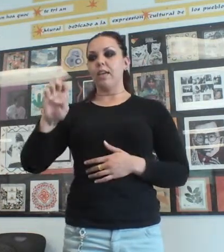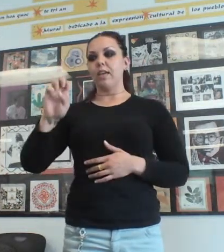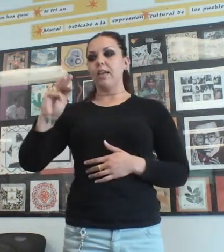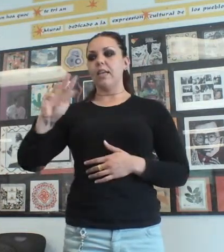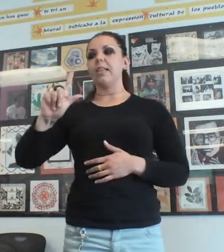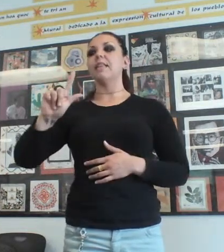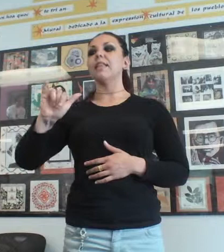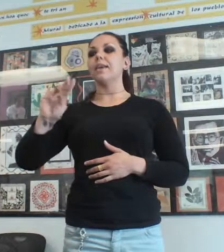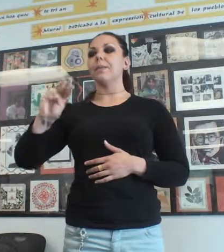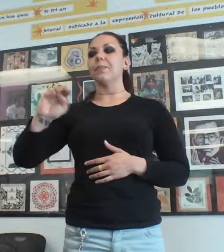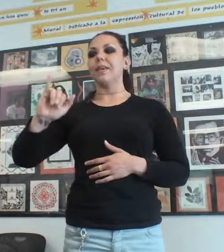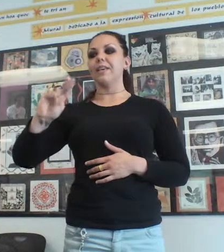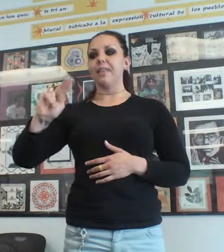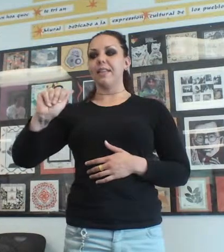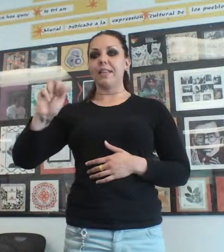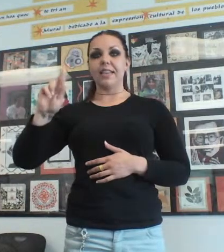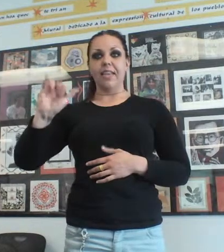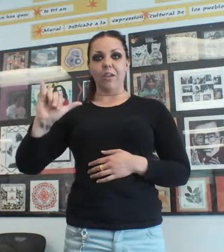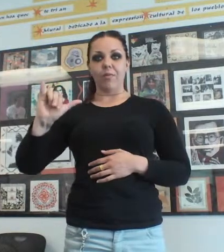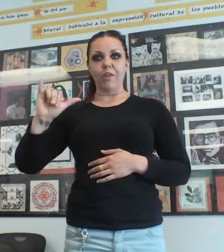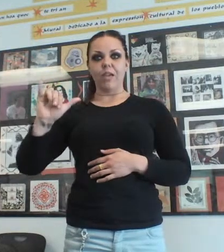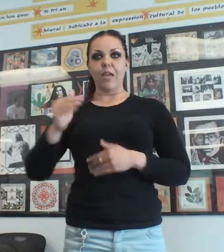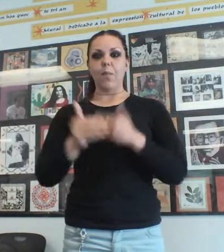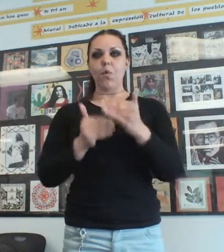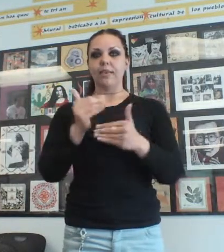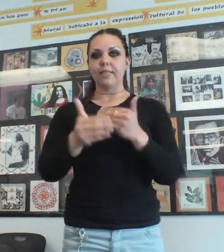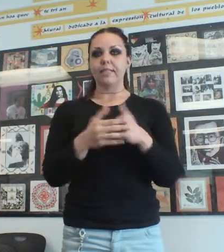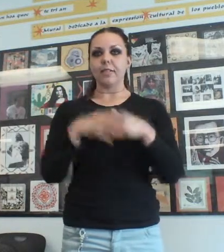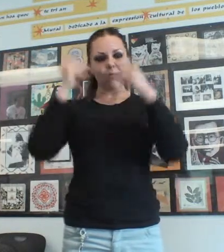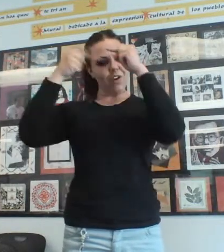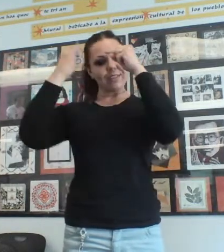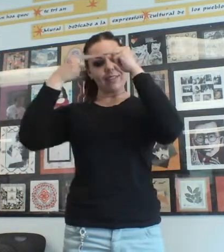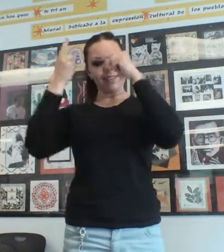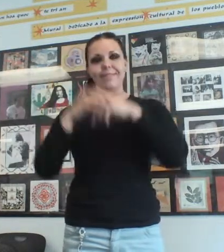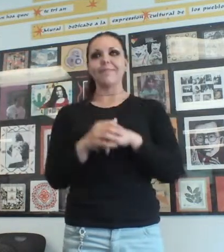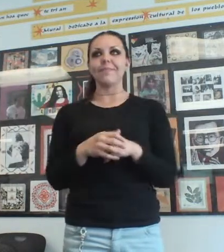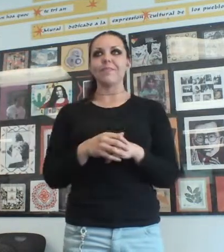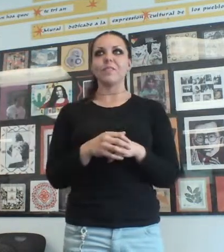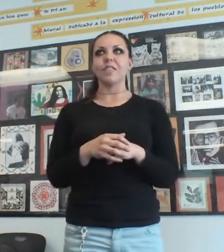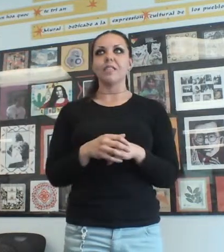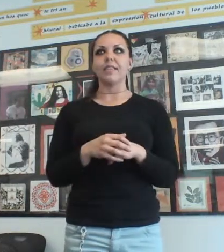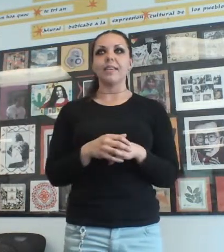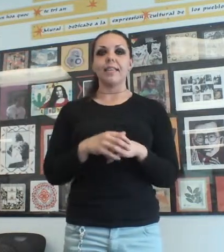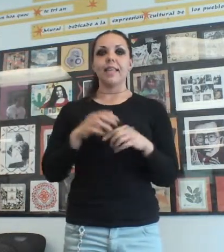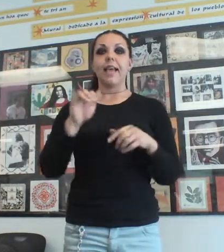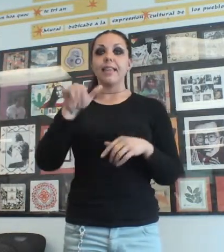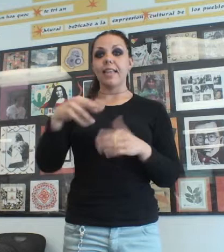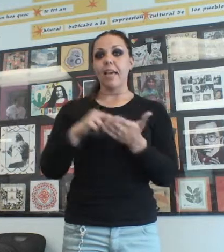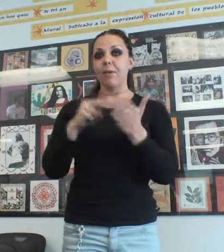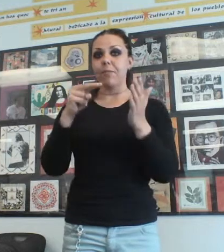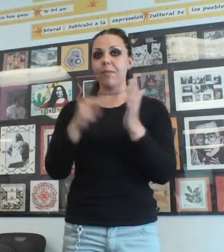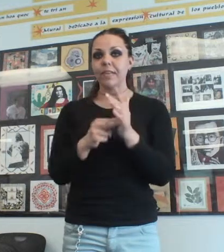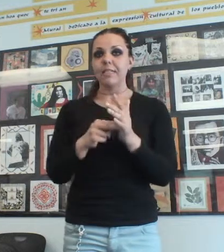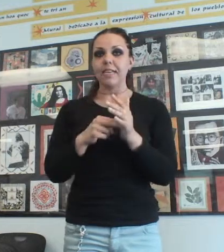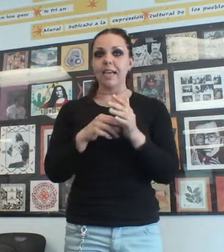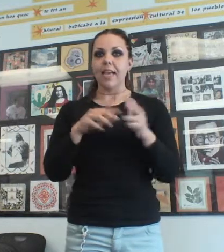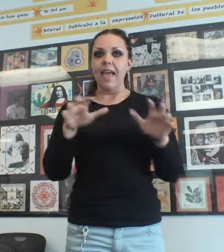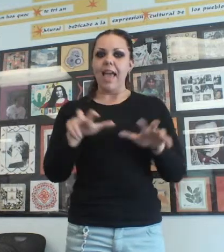is the act of actually hearing the morphology and the phonology of the